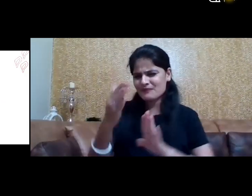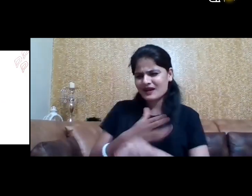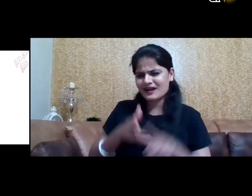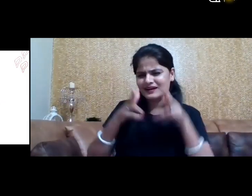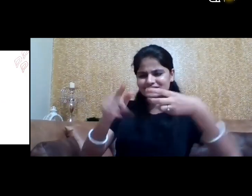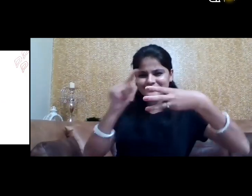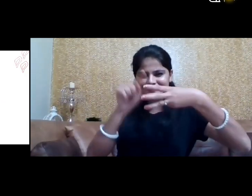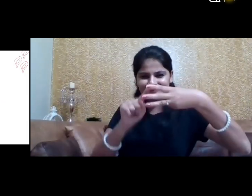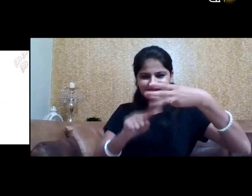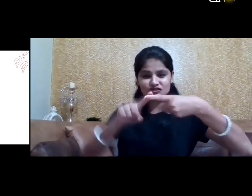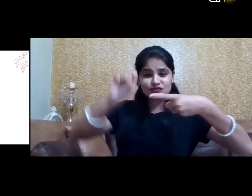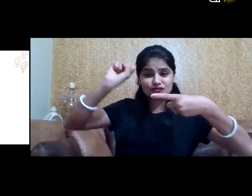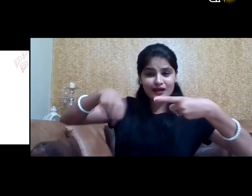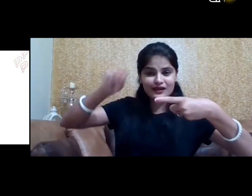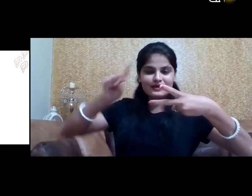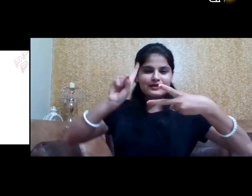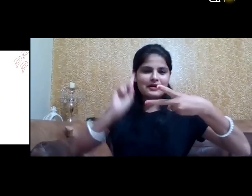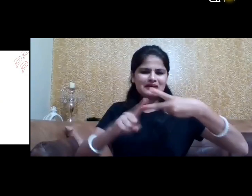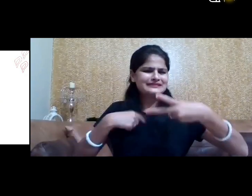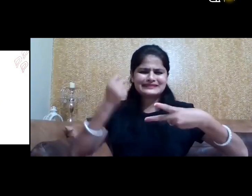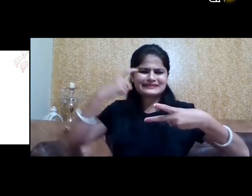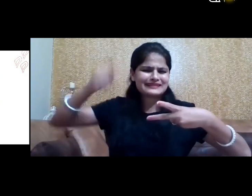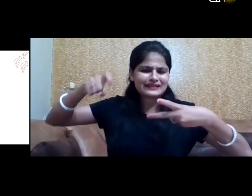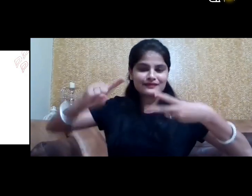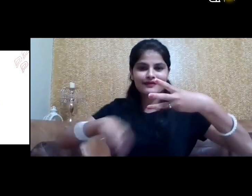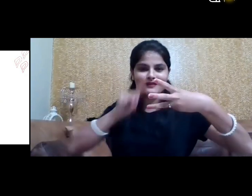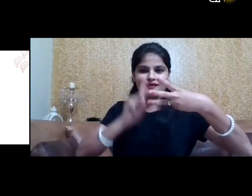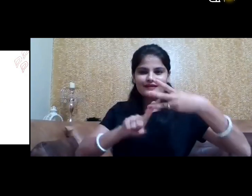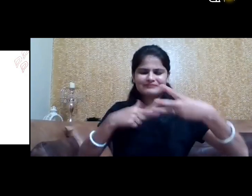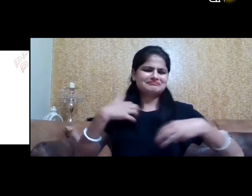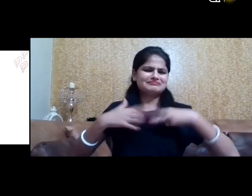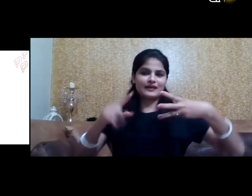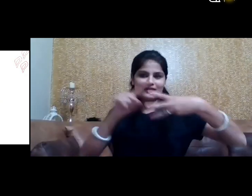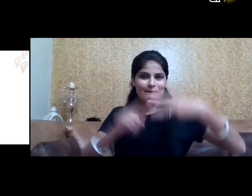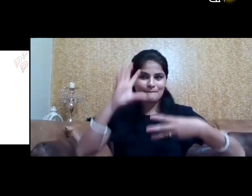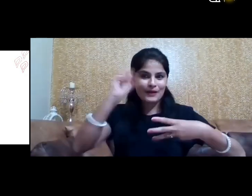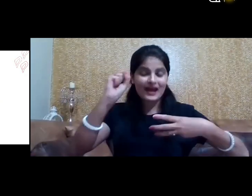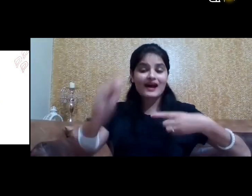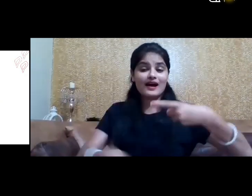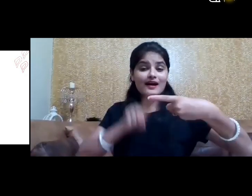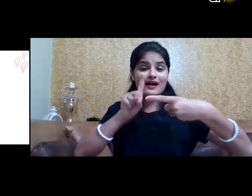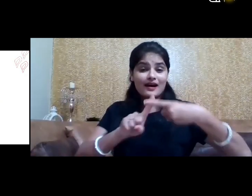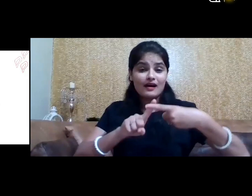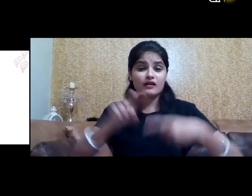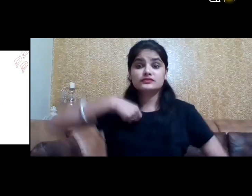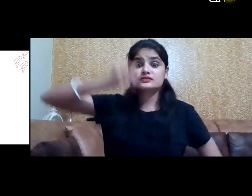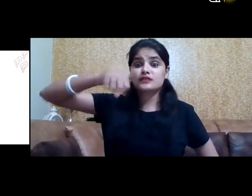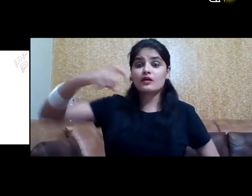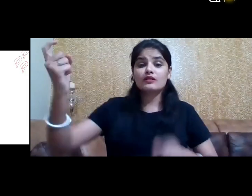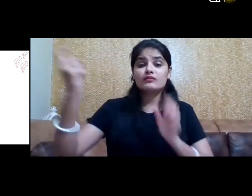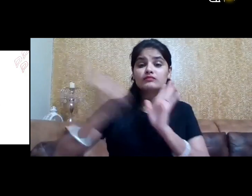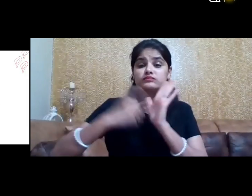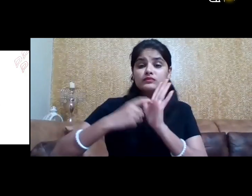you. So these 3 I told you, right? The 3 options. First was yes. Second was I need more understanding. And third, no.